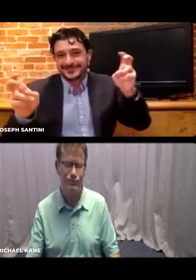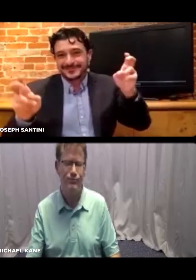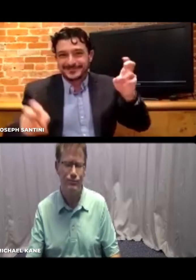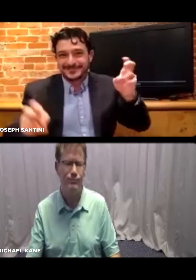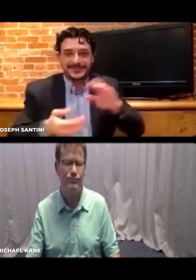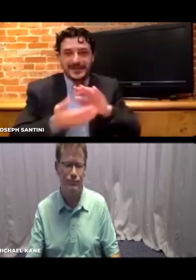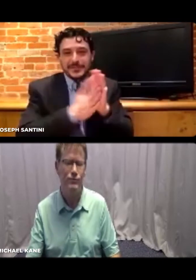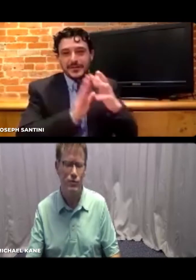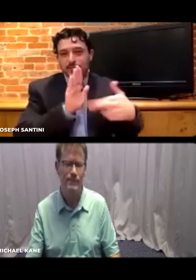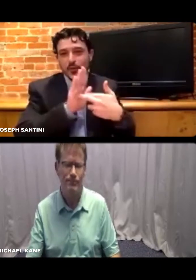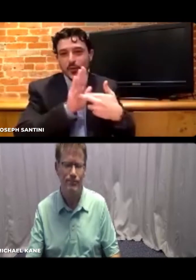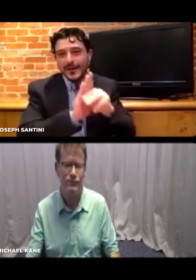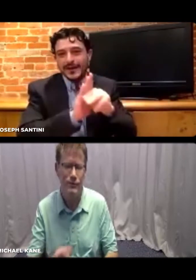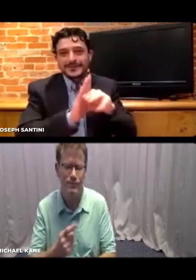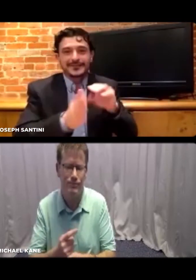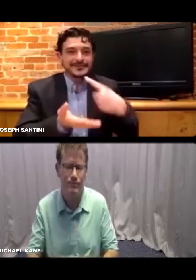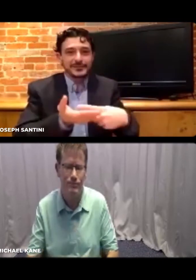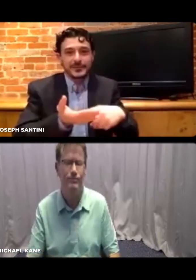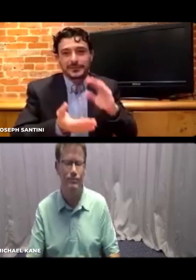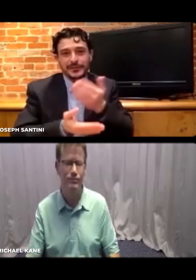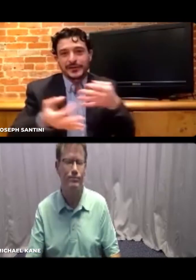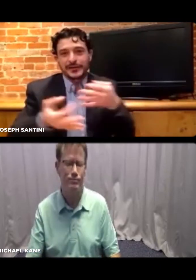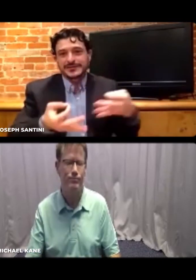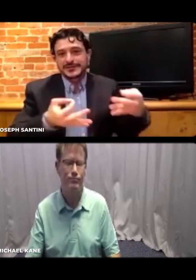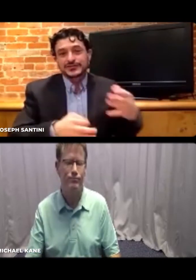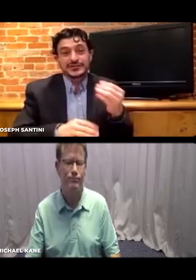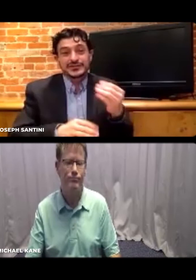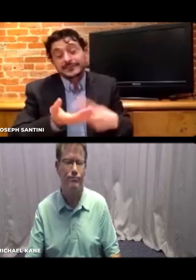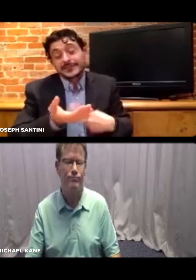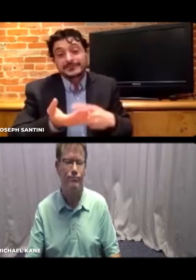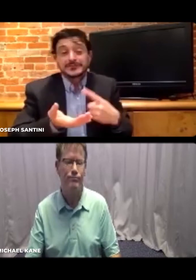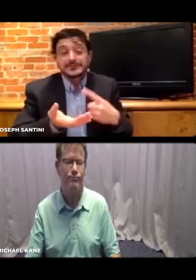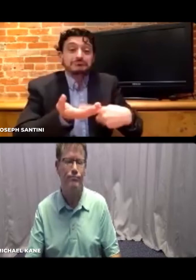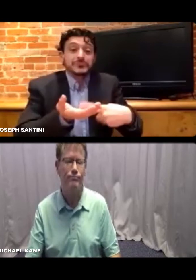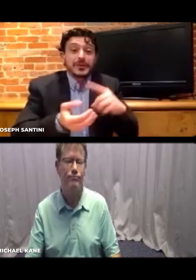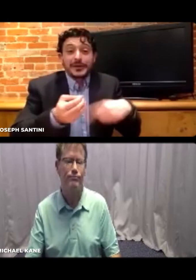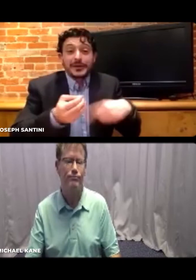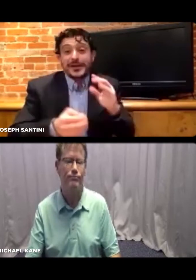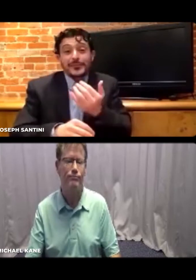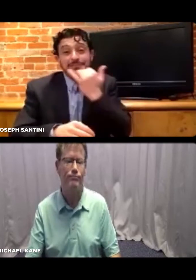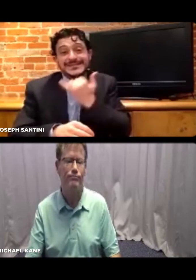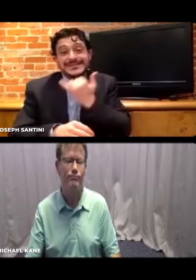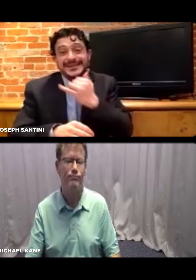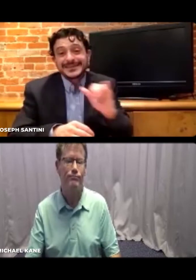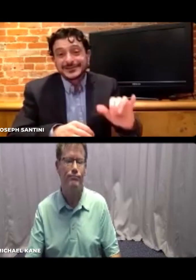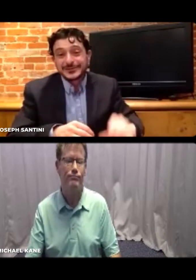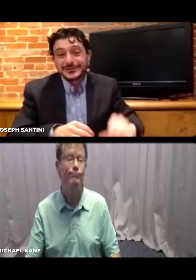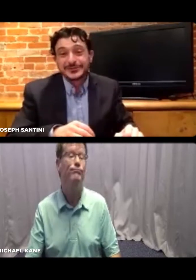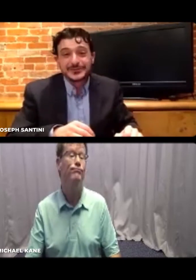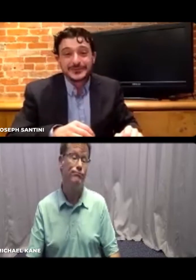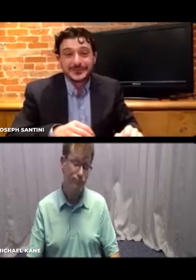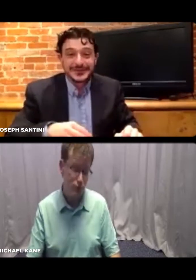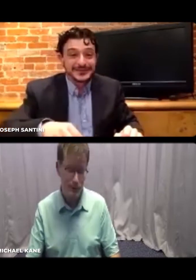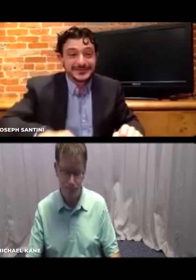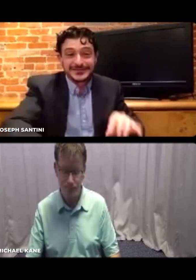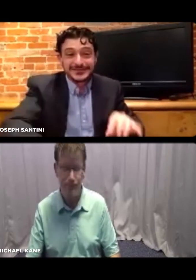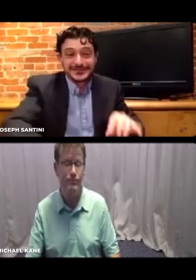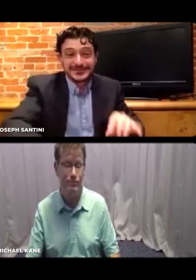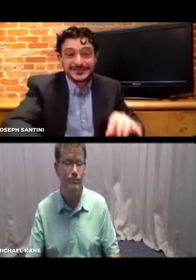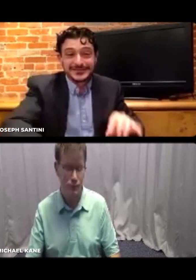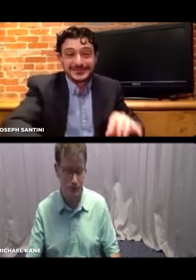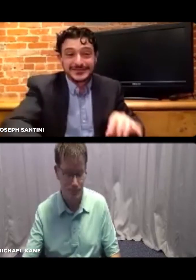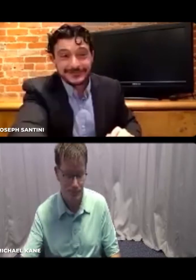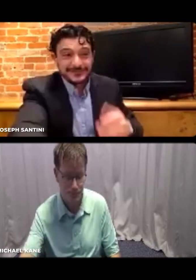role models for the deaf youth and talk to them about the decisions they have to make, and maybe sometimes about the mistakes we've made in our